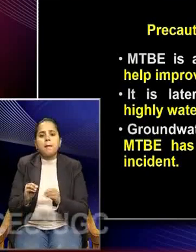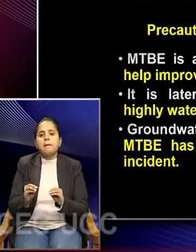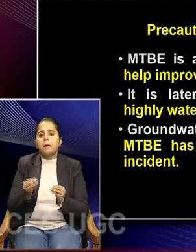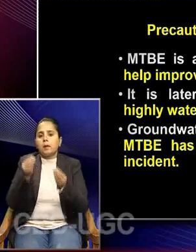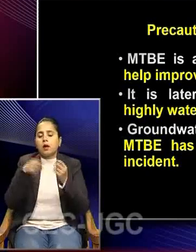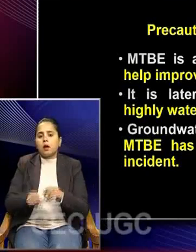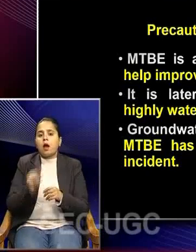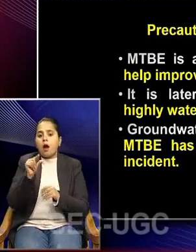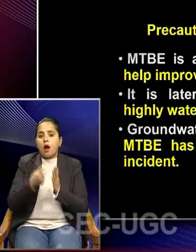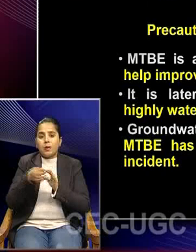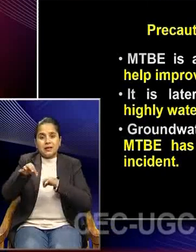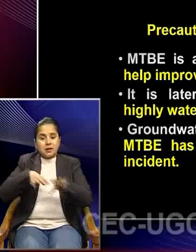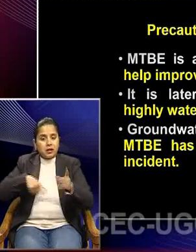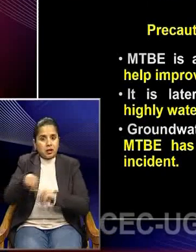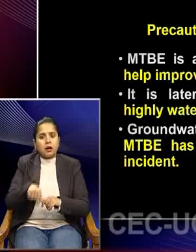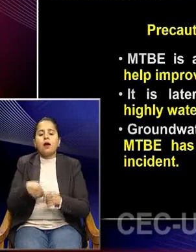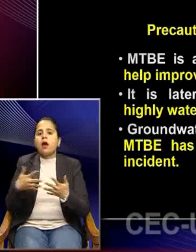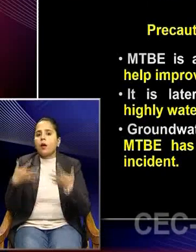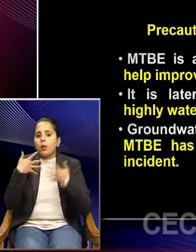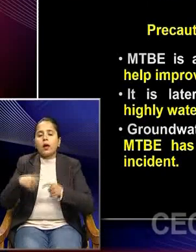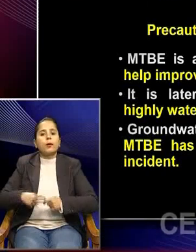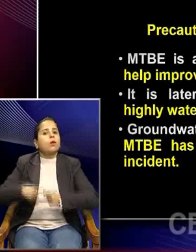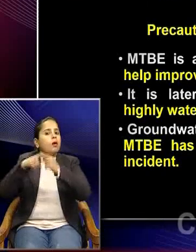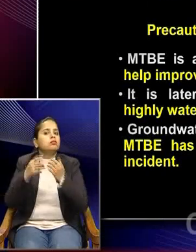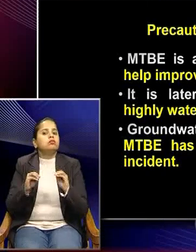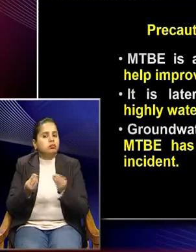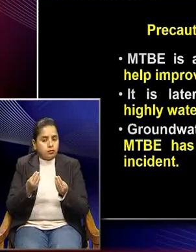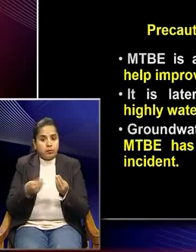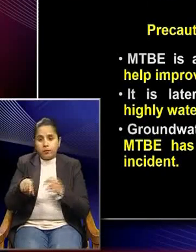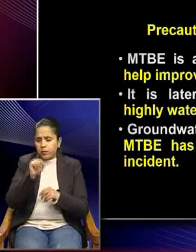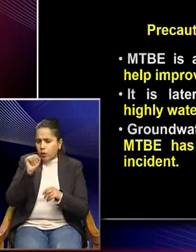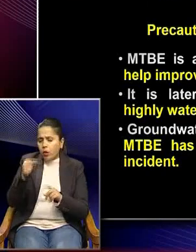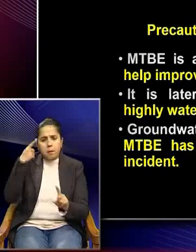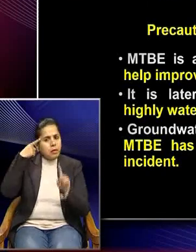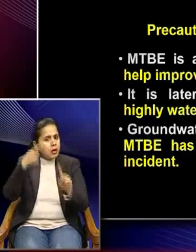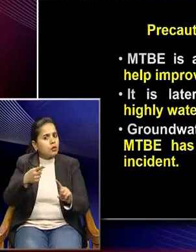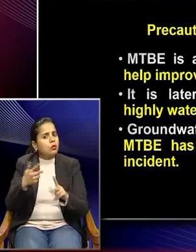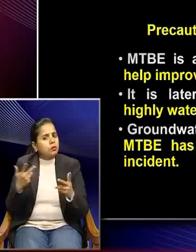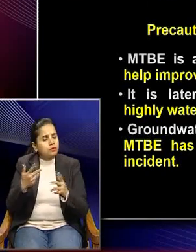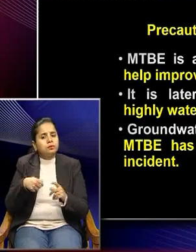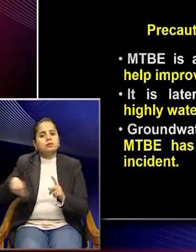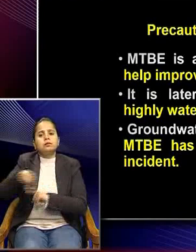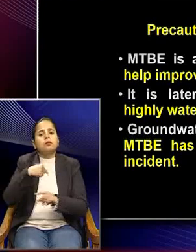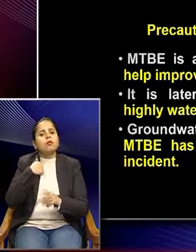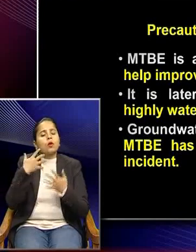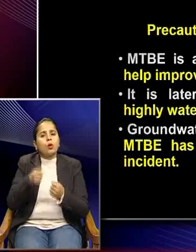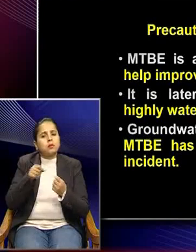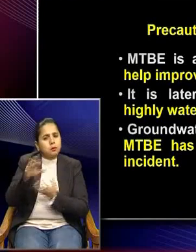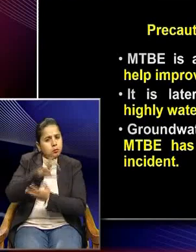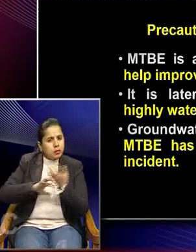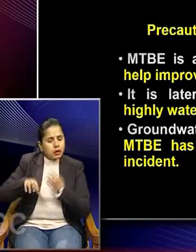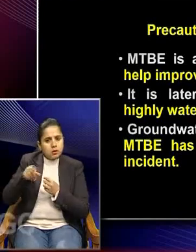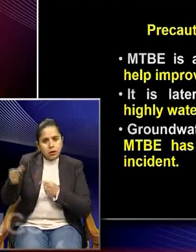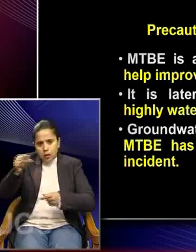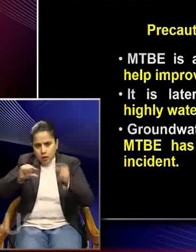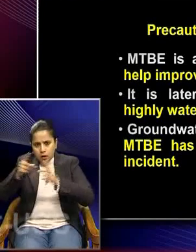air quality. So the purpose of this particular commodity or this mixture was basically to